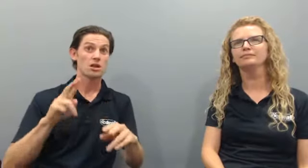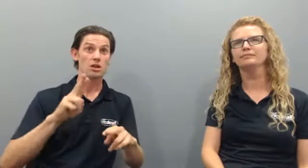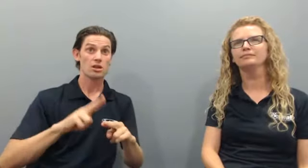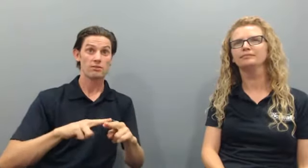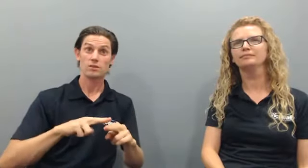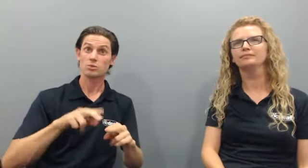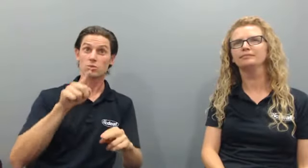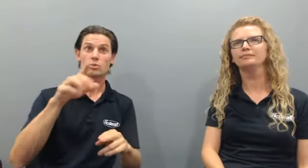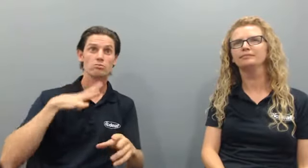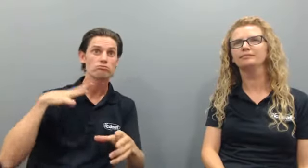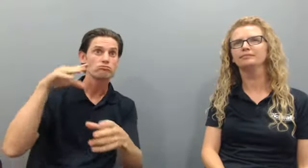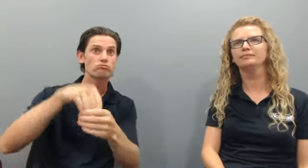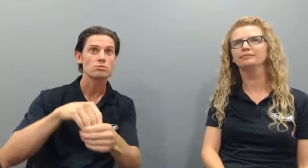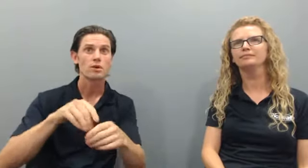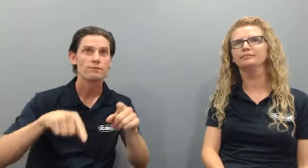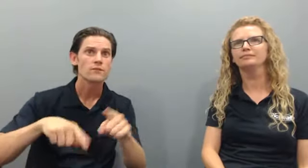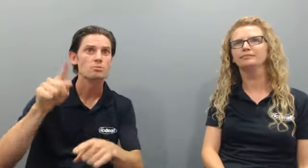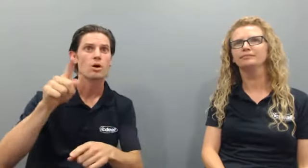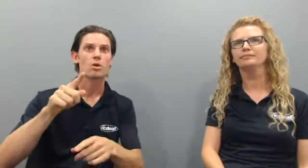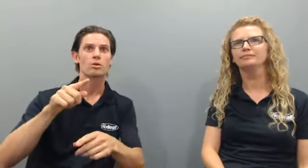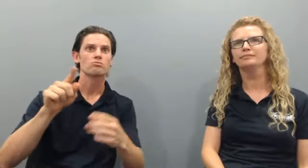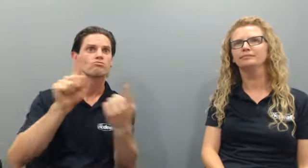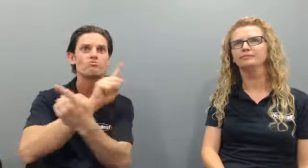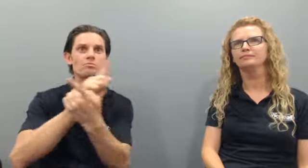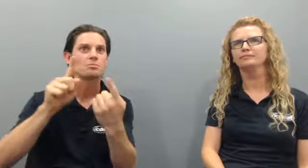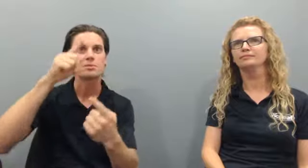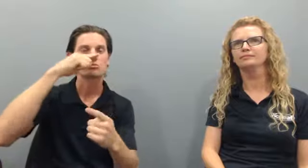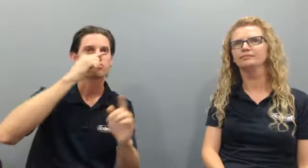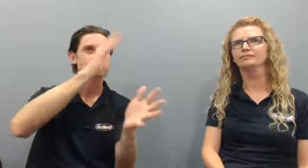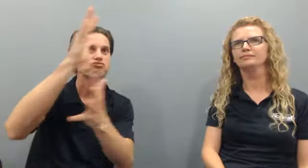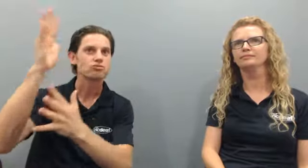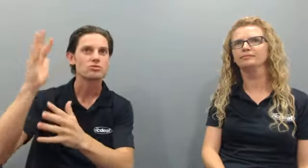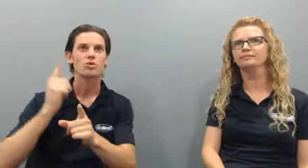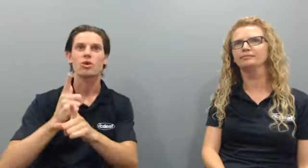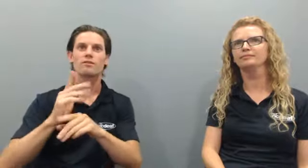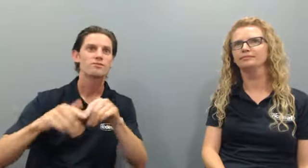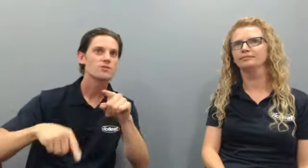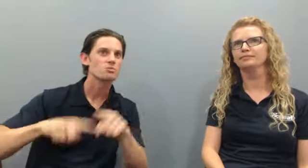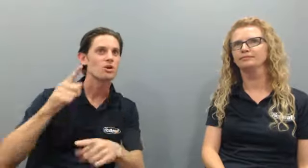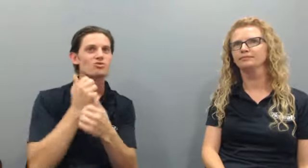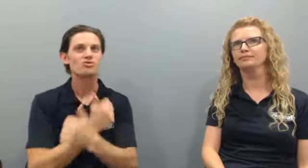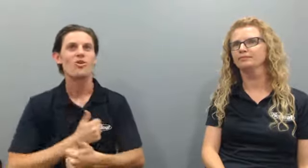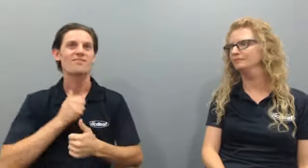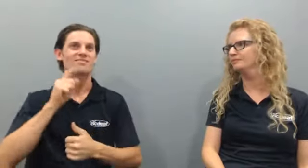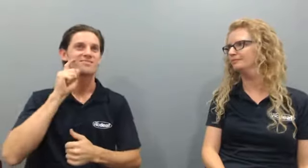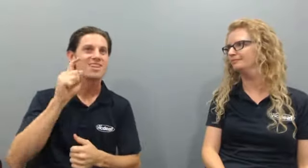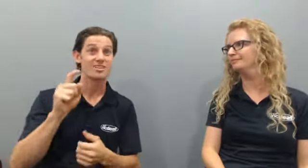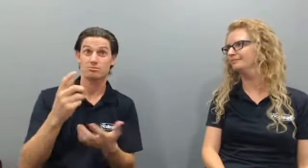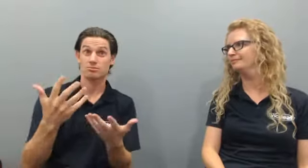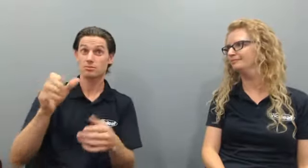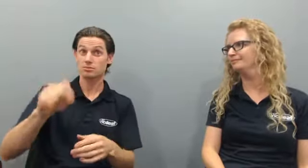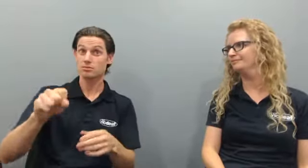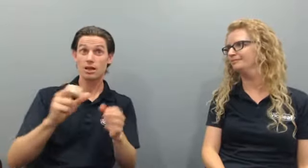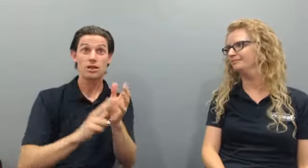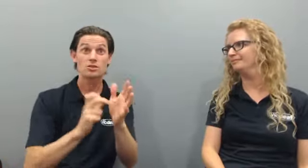footy. If you are an avid footy fan and you want to talk to people about footy and it's something you really